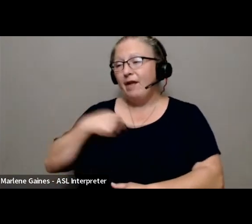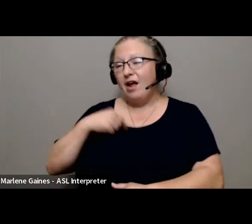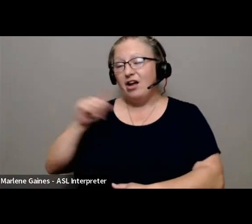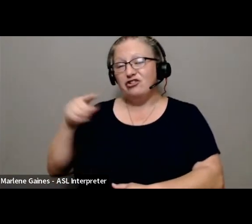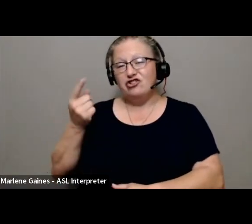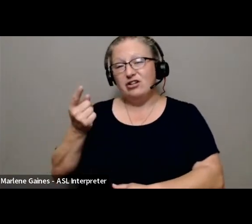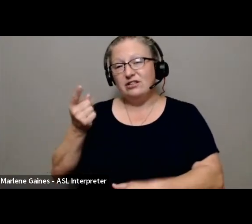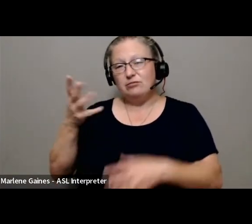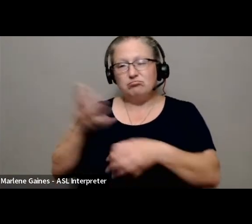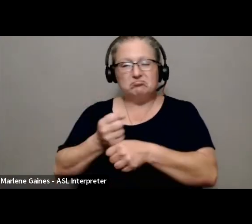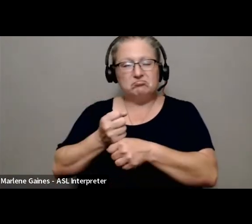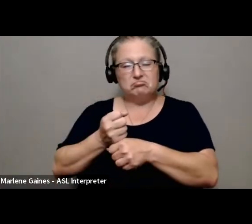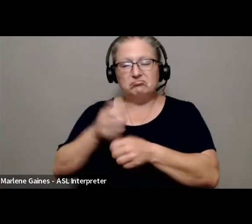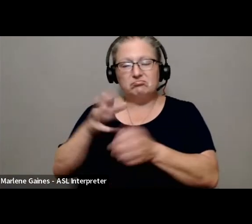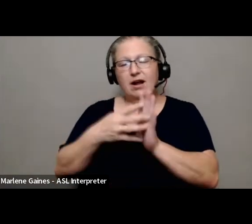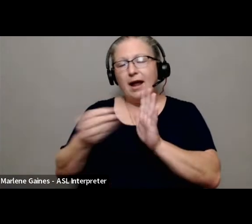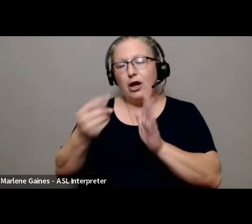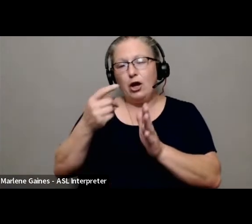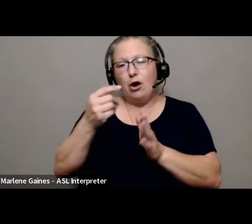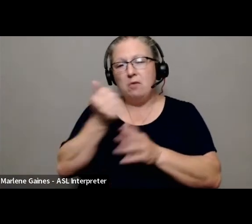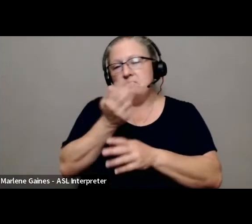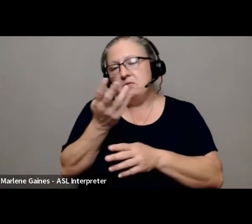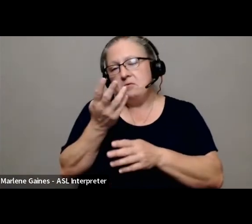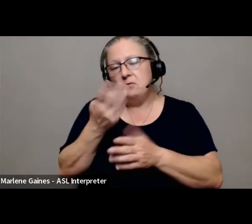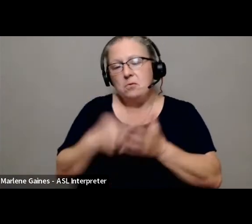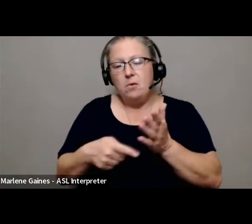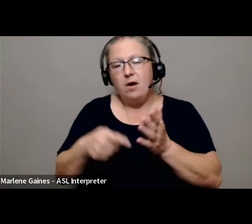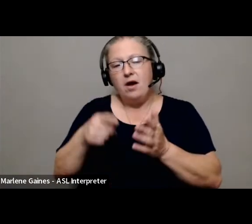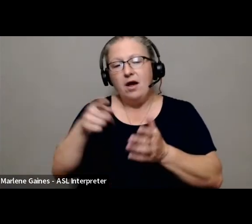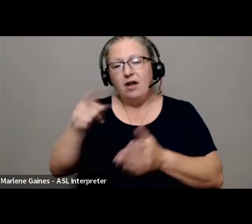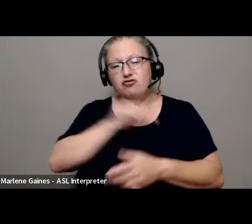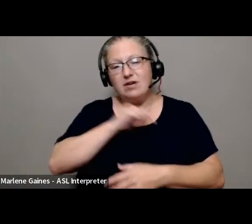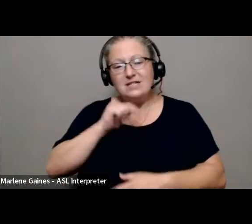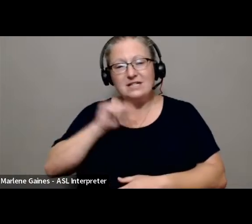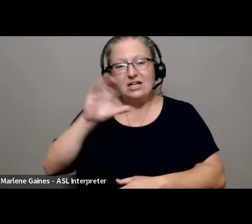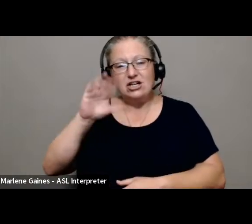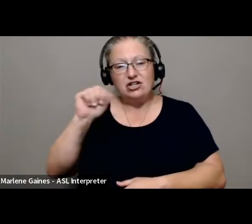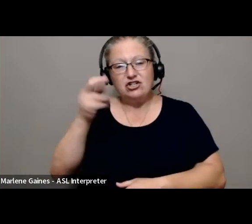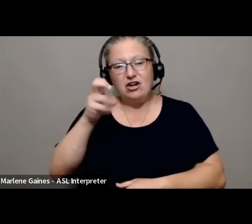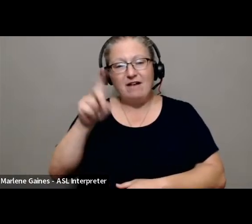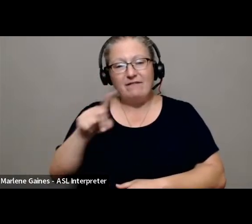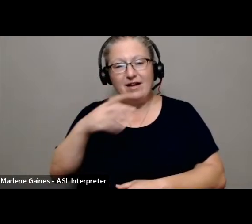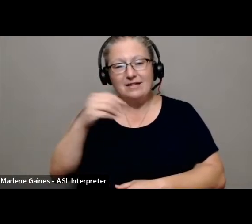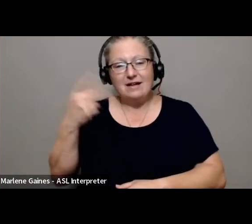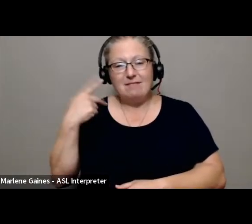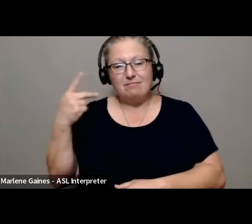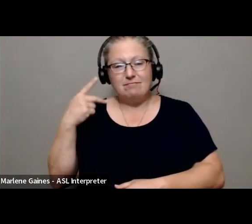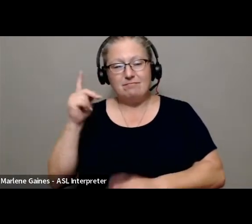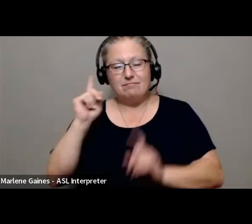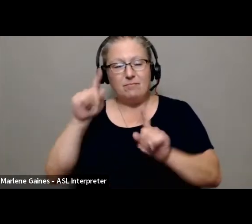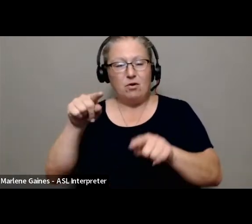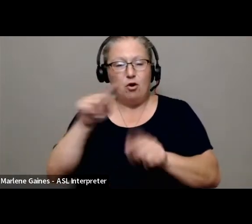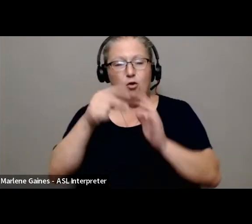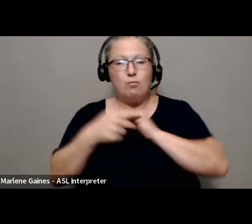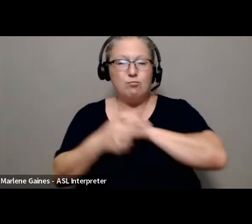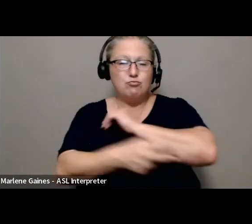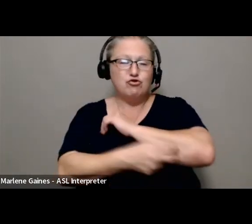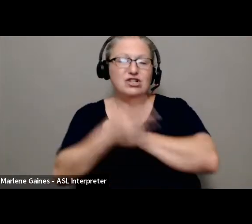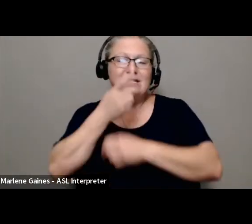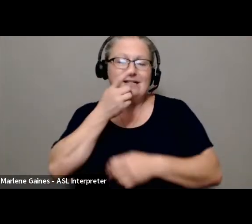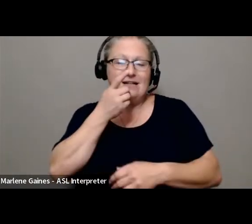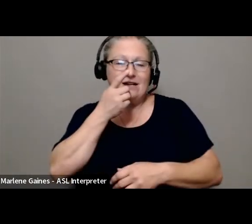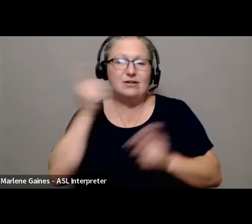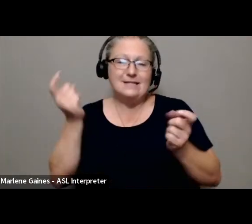just briefly echo a couple things that Trustee Chavez and I were both at. The bridge dinner